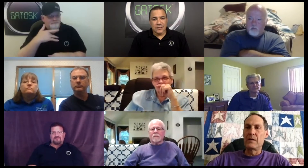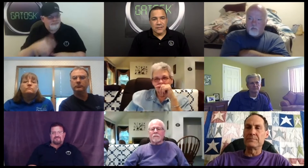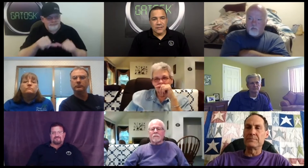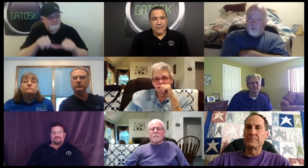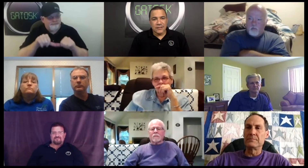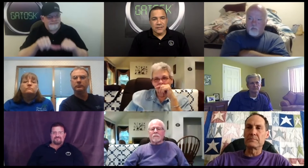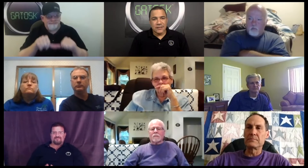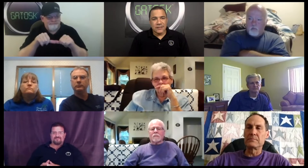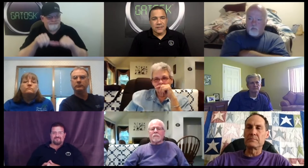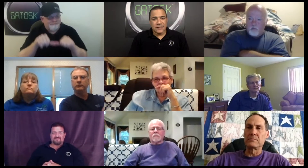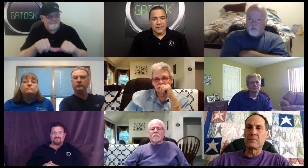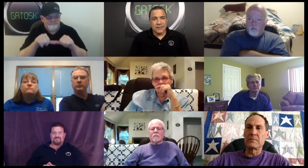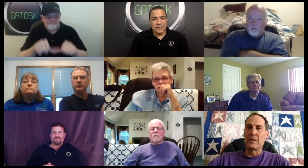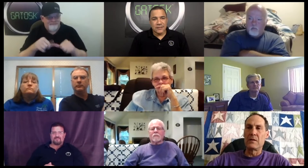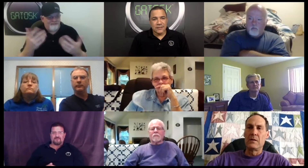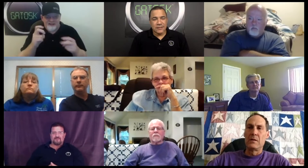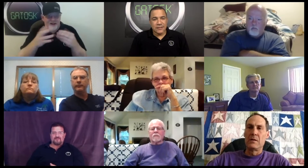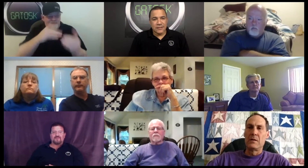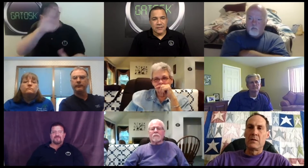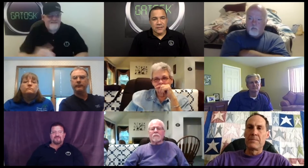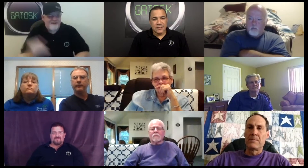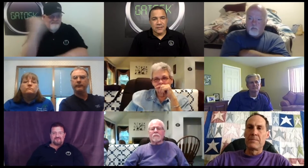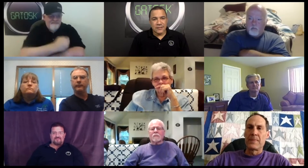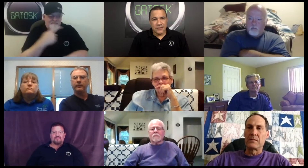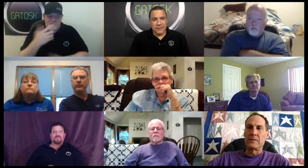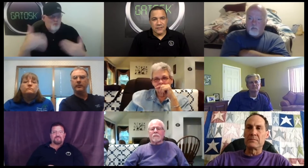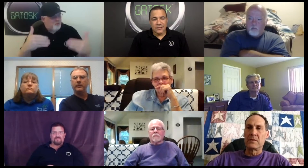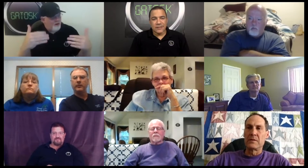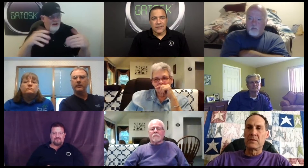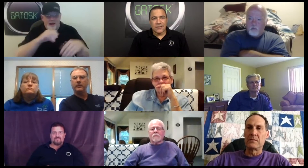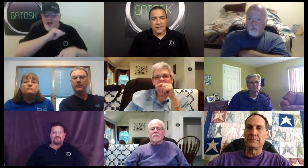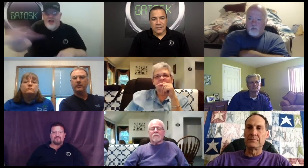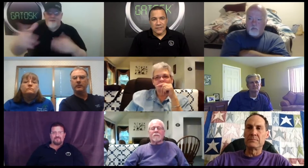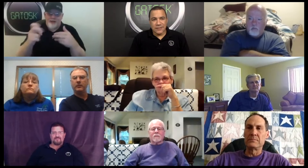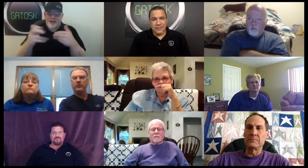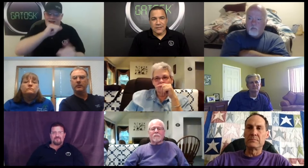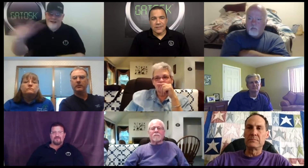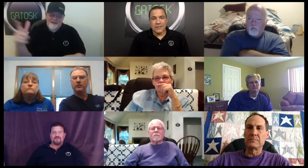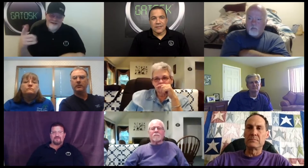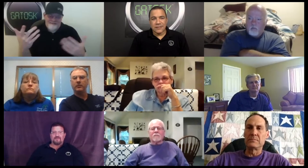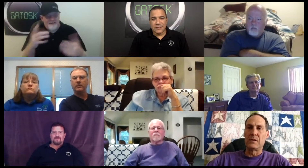the advertising program tends to last. It almost never shuts down or closes down.